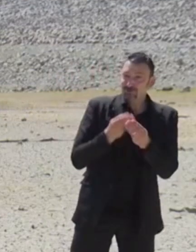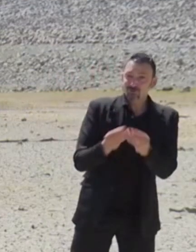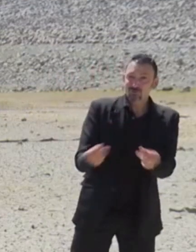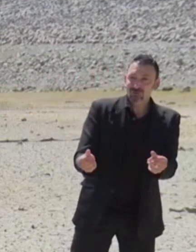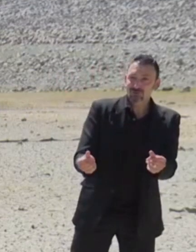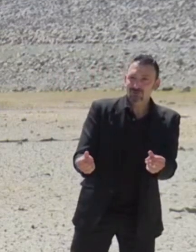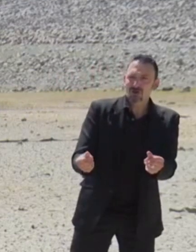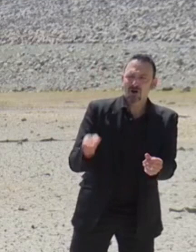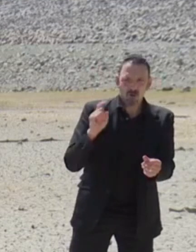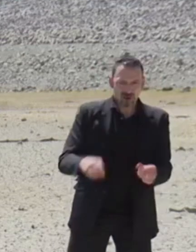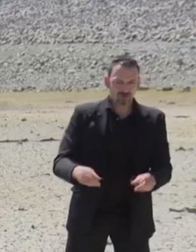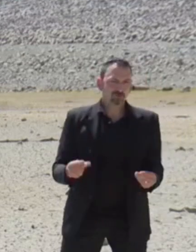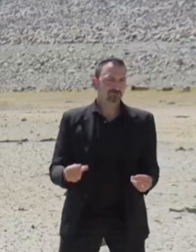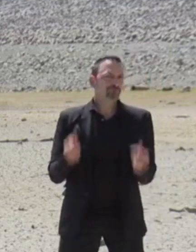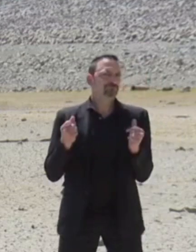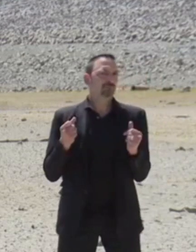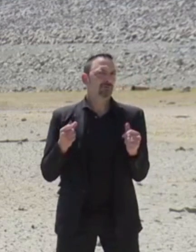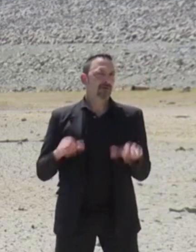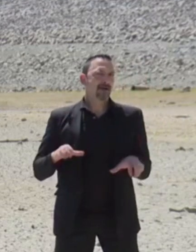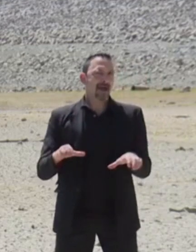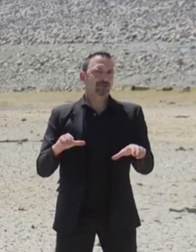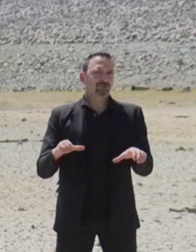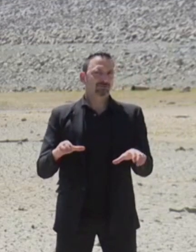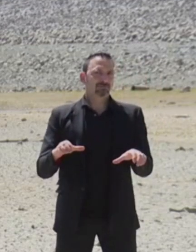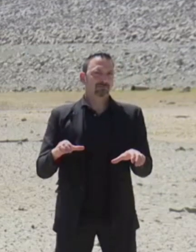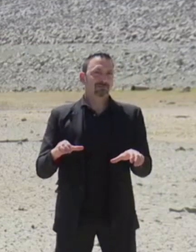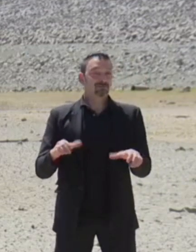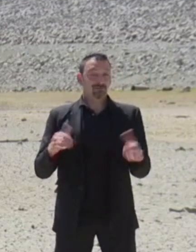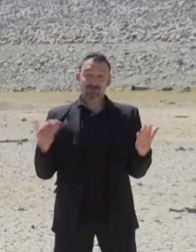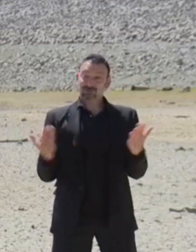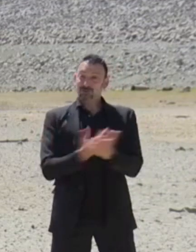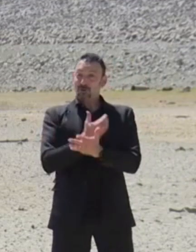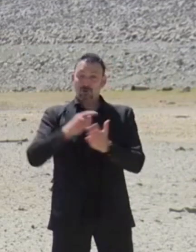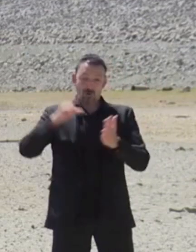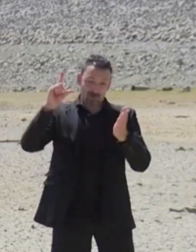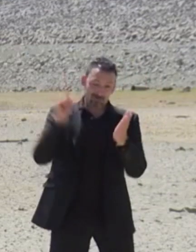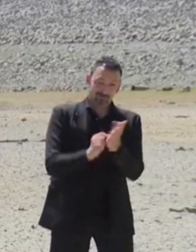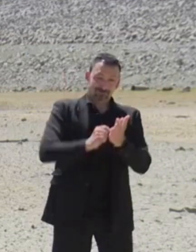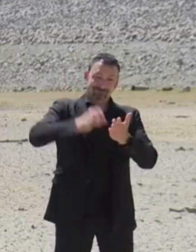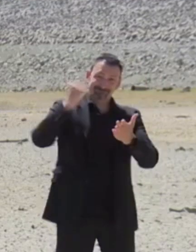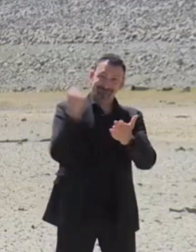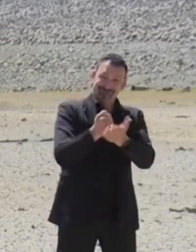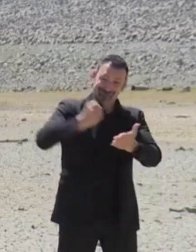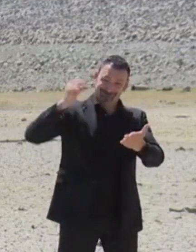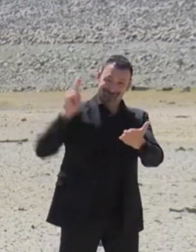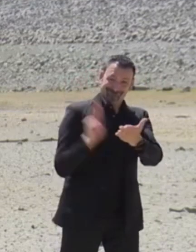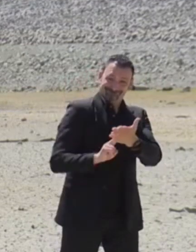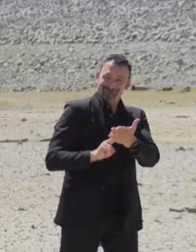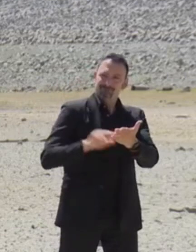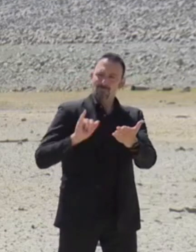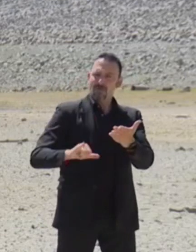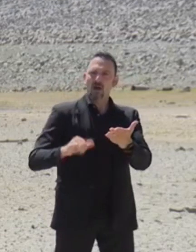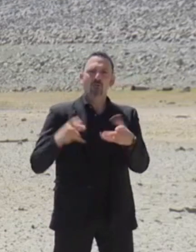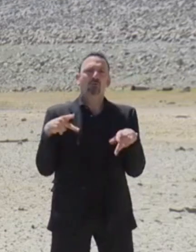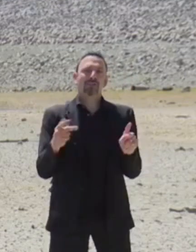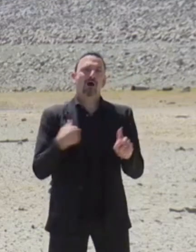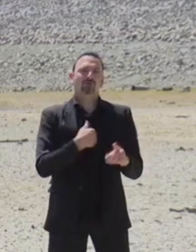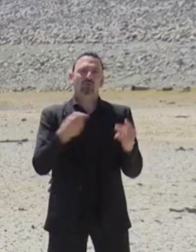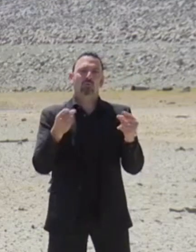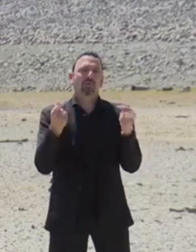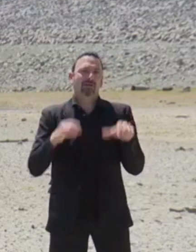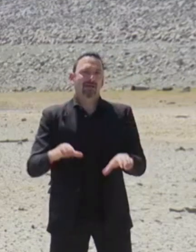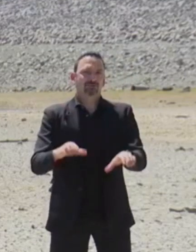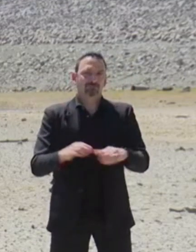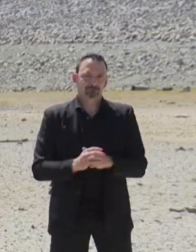we need to take quick action. And so that will allow us to do just that. I would also just say the other provision in the emergency part